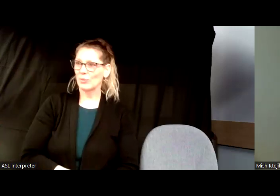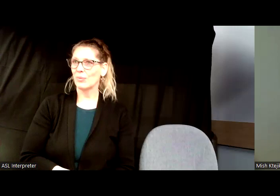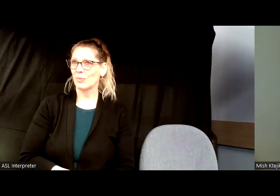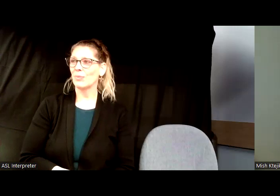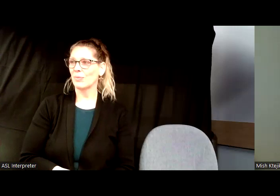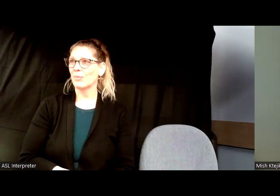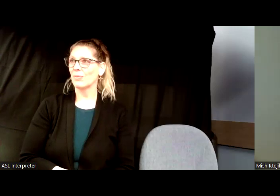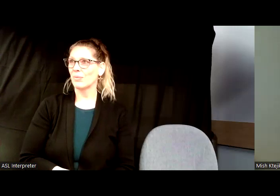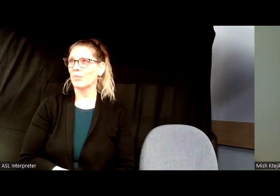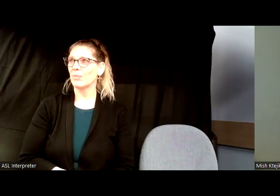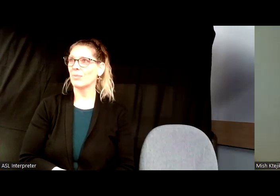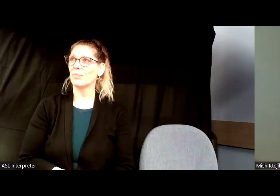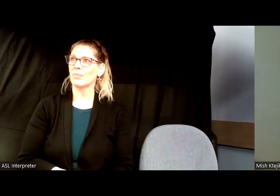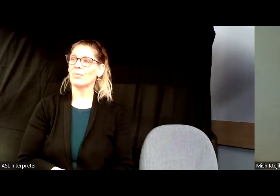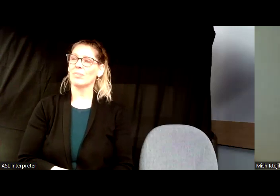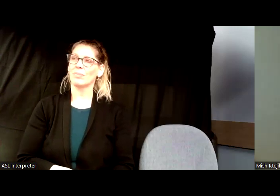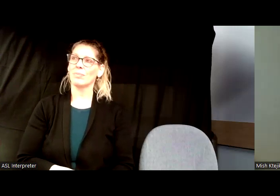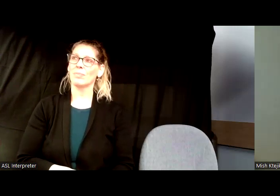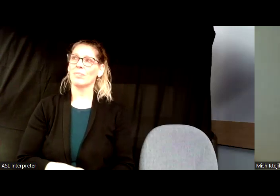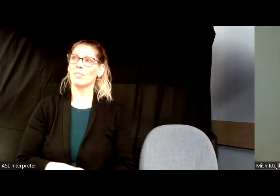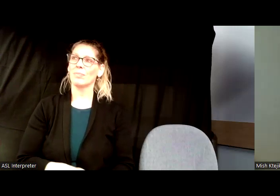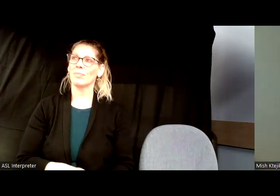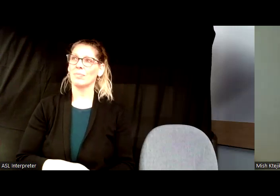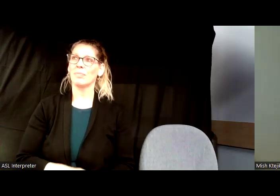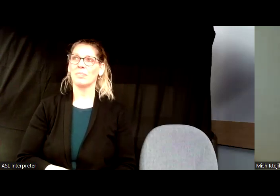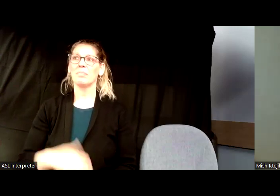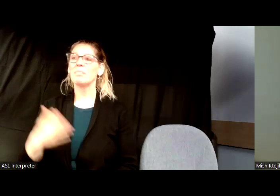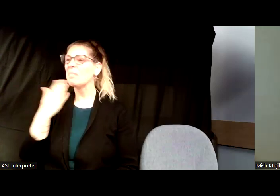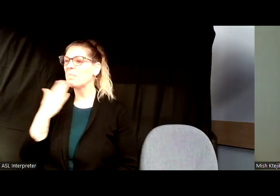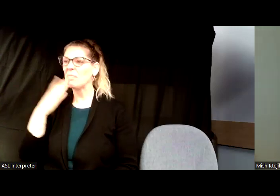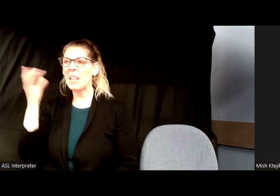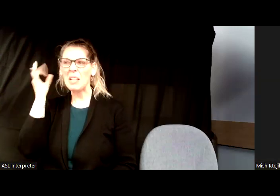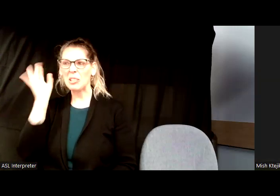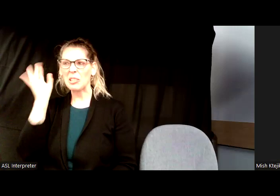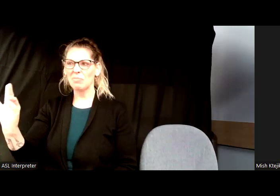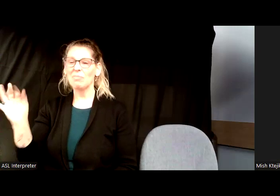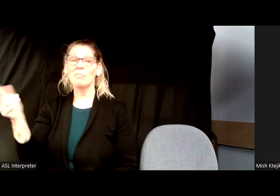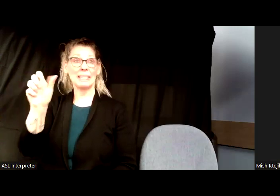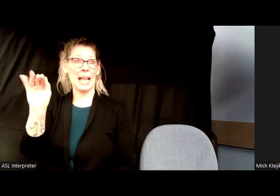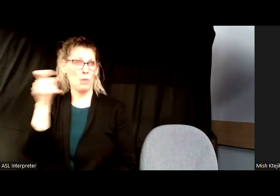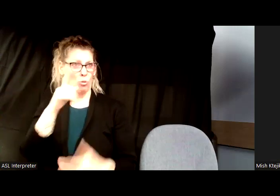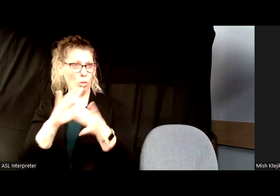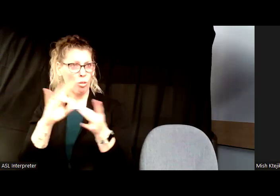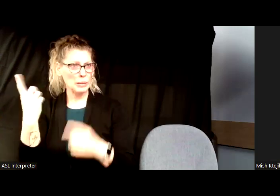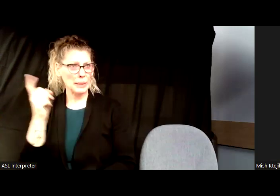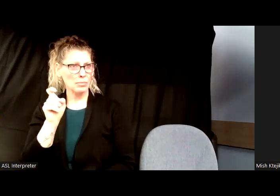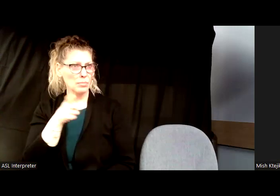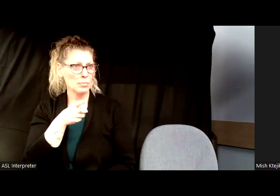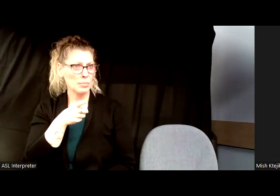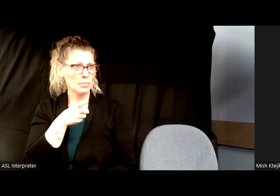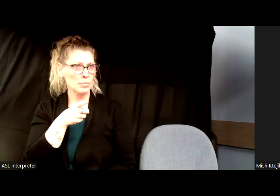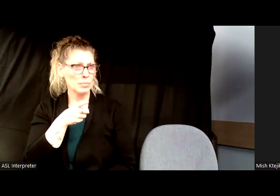Cartwell, if that person is able to hear well. Jack, thank you, Mish. And Sammy, you had a comment or